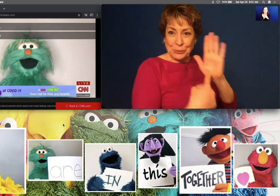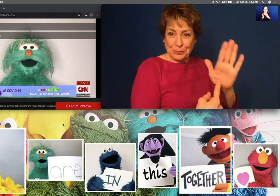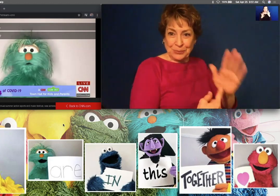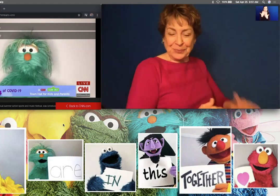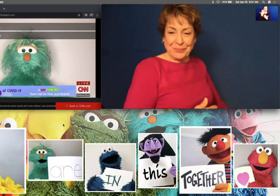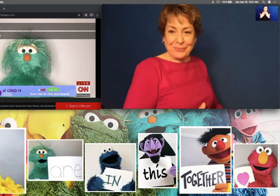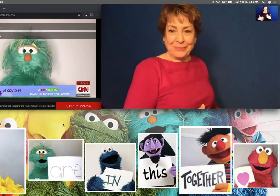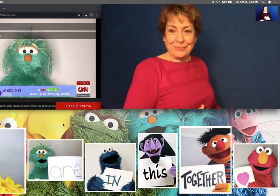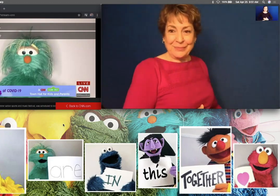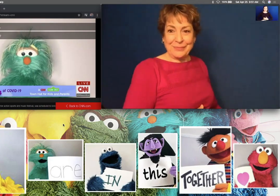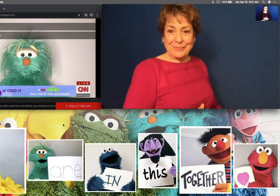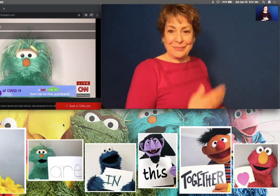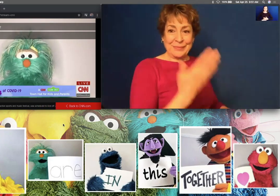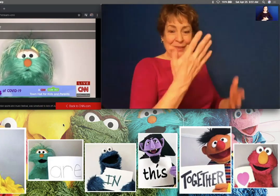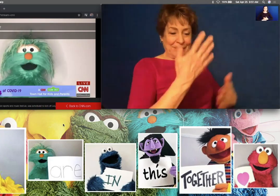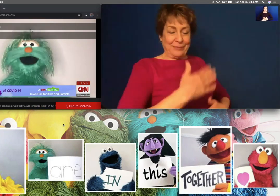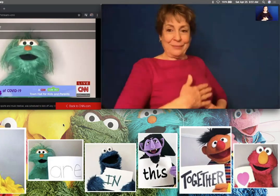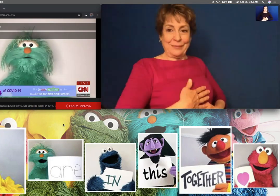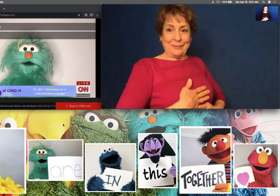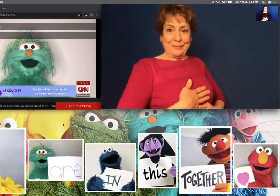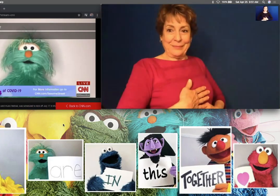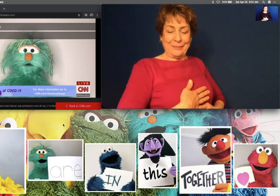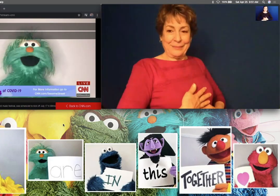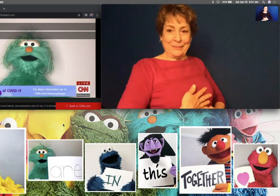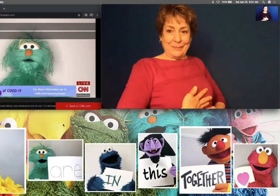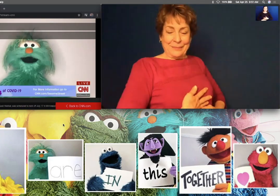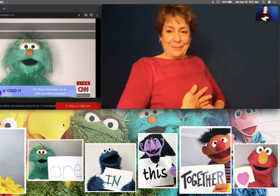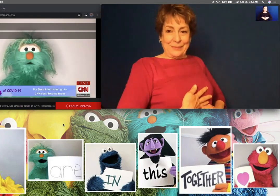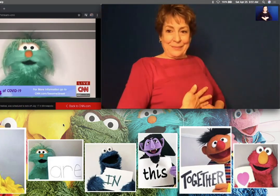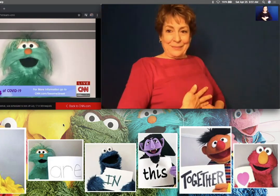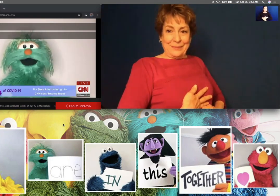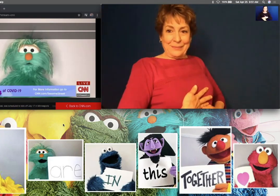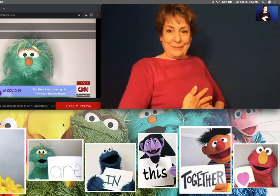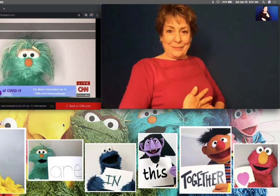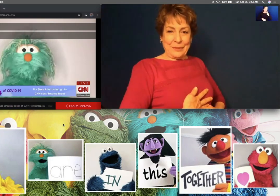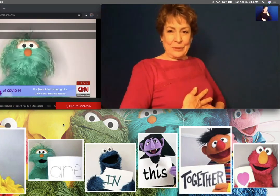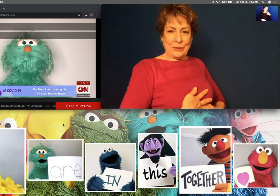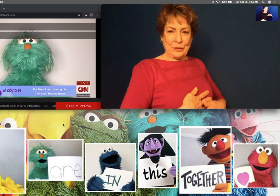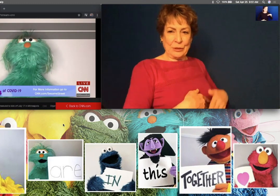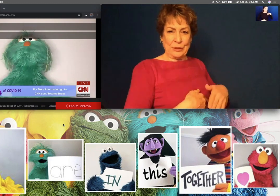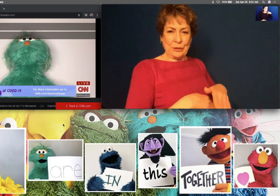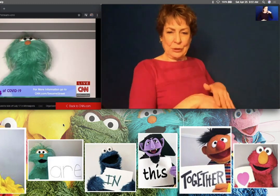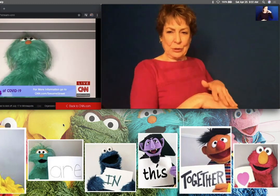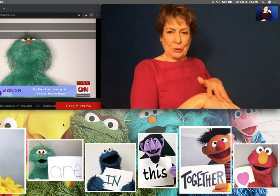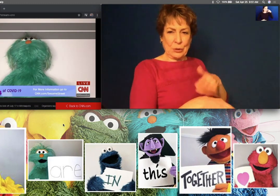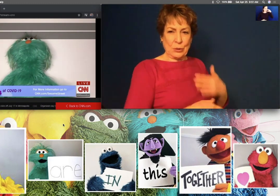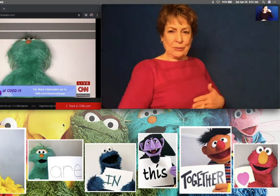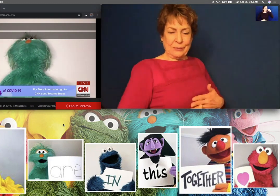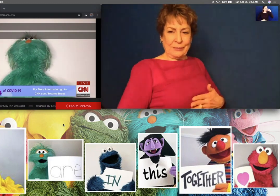It feels good, right? One more time, amigos. Hands on your belly.